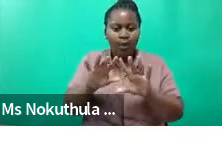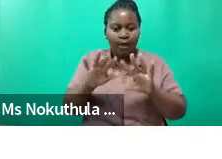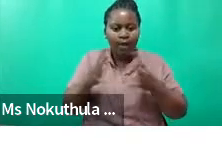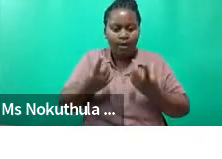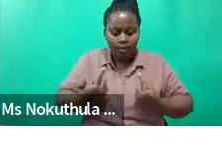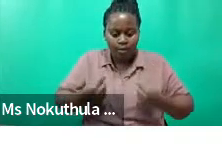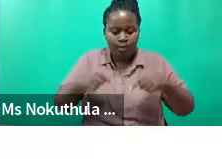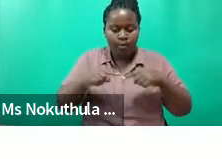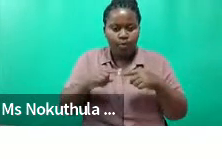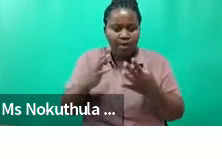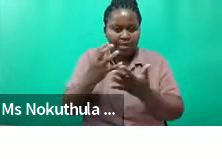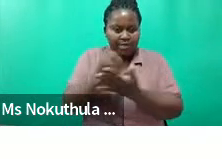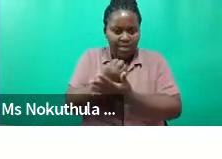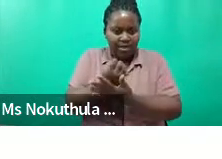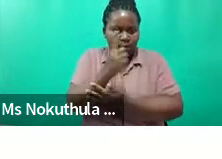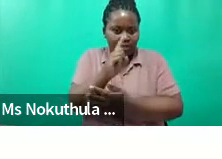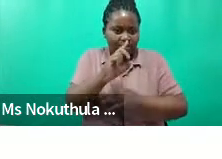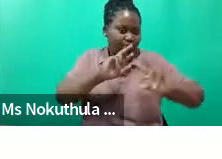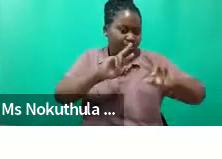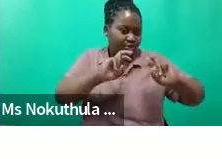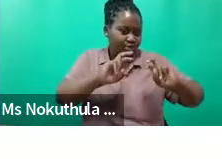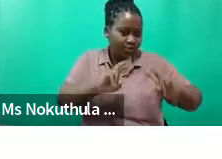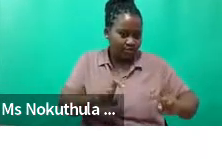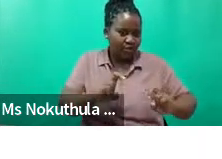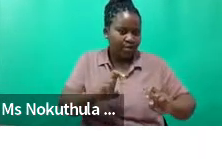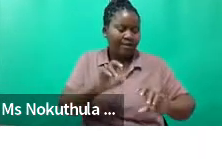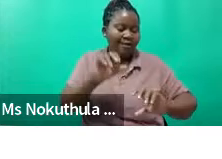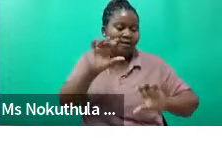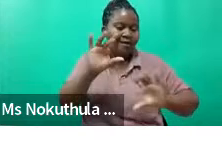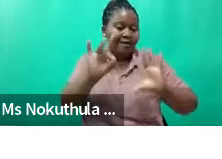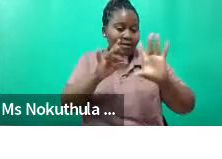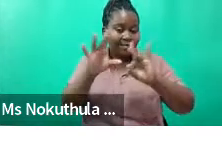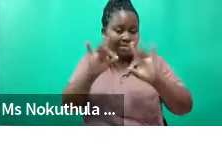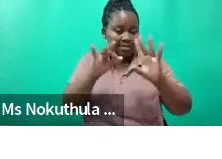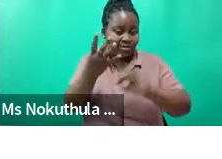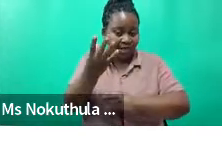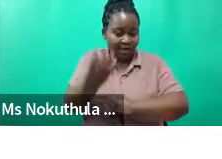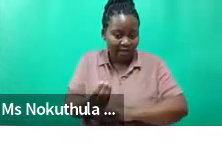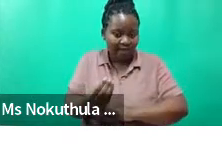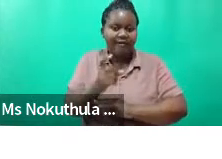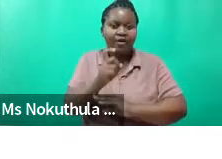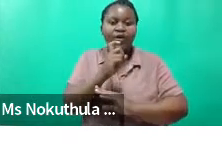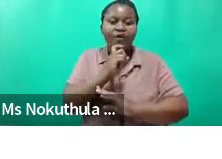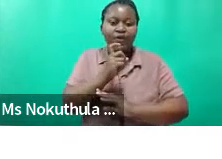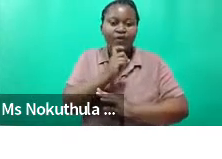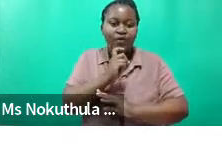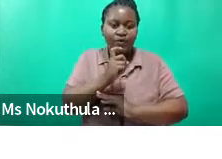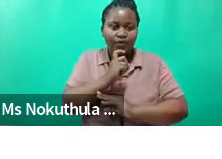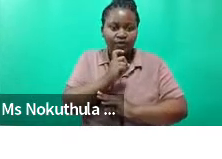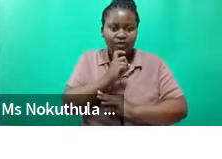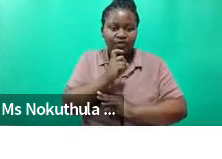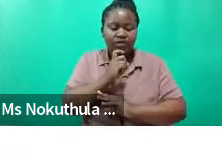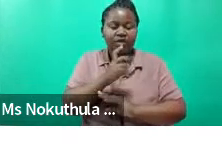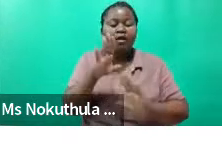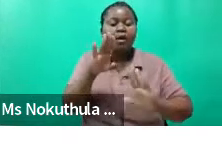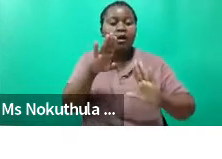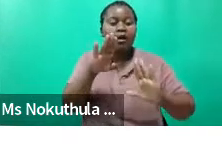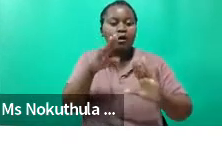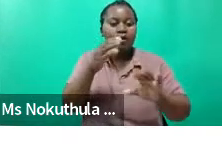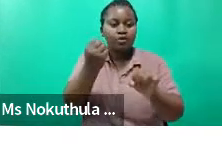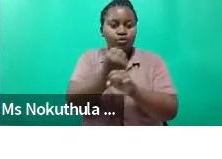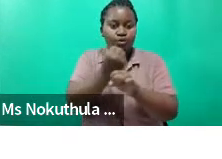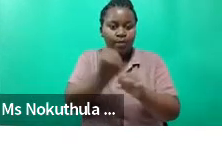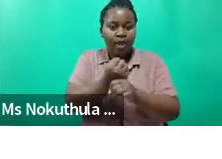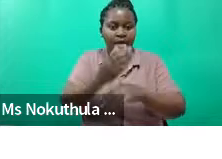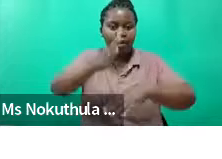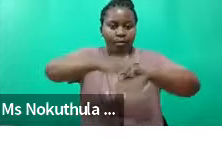taking the research, the findings that we have, and how do we then apply it within our program to make it more practical, that it